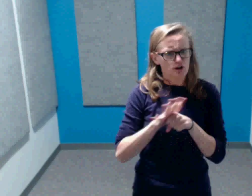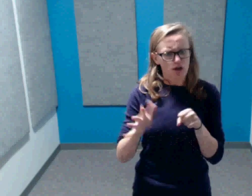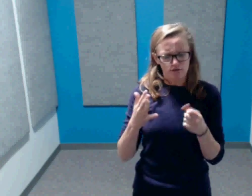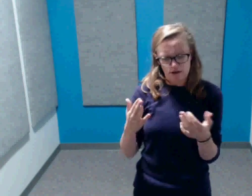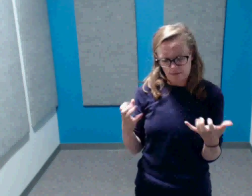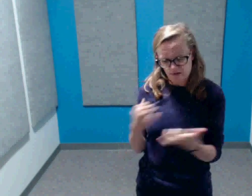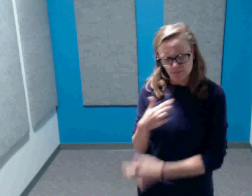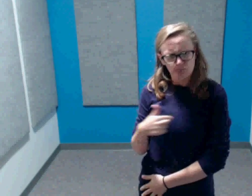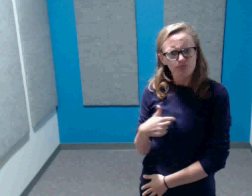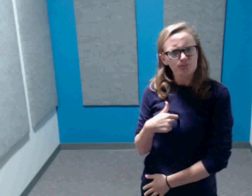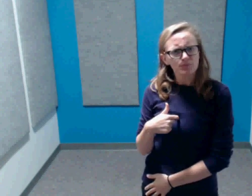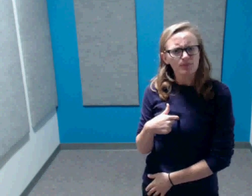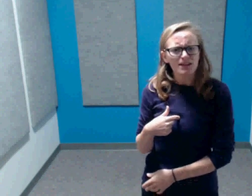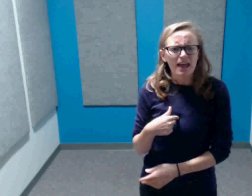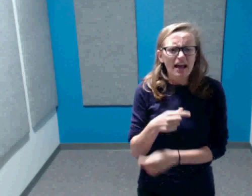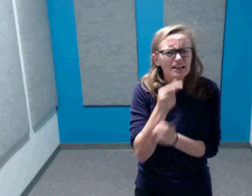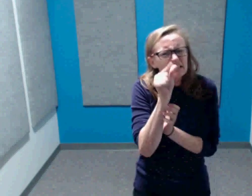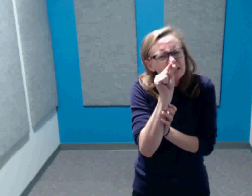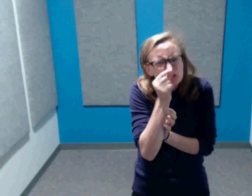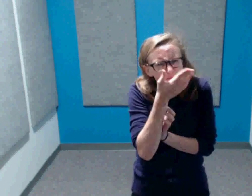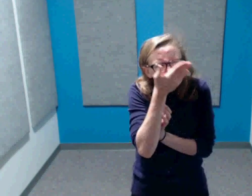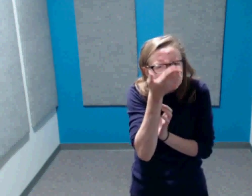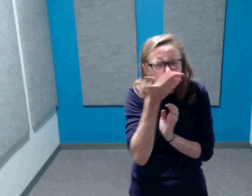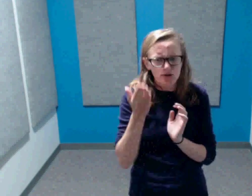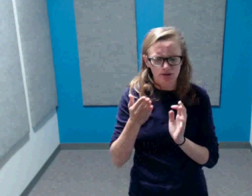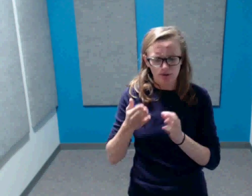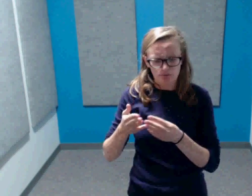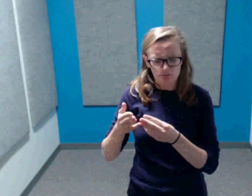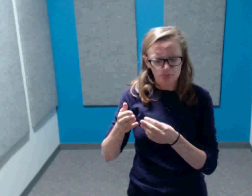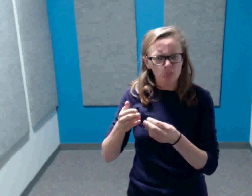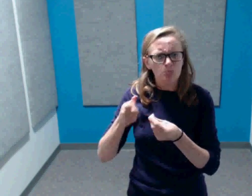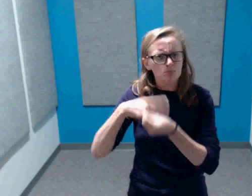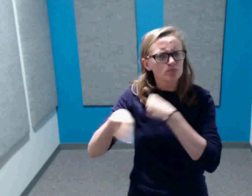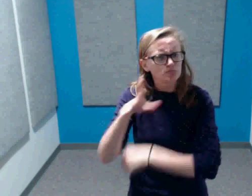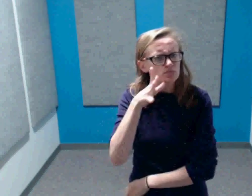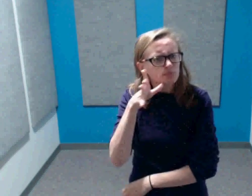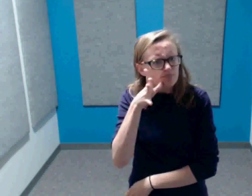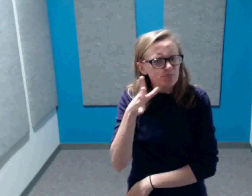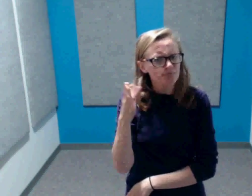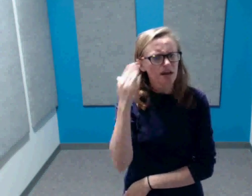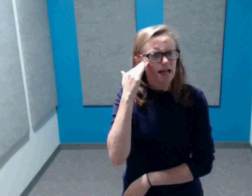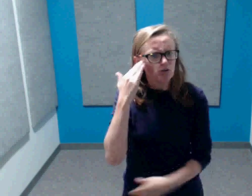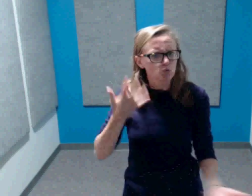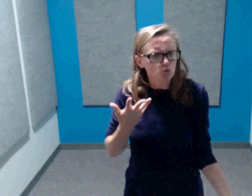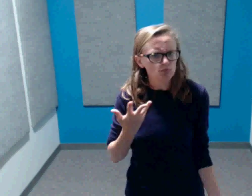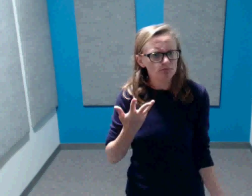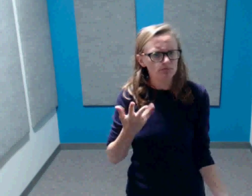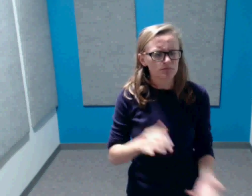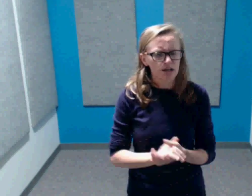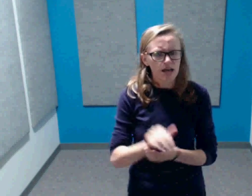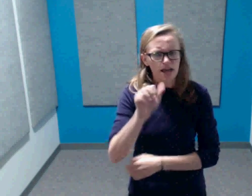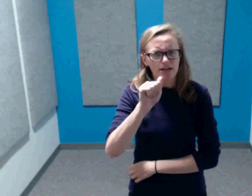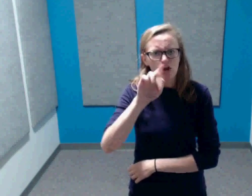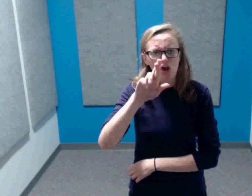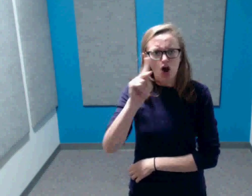kind of had a faint smell because they'd been around their mother, you know it? I knew what skunks smell like because in Arkansas, there's a state law that says